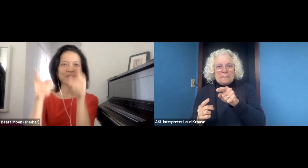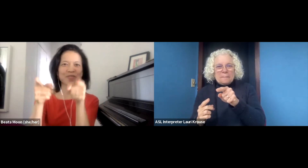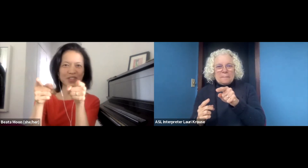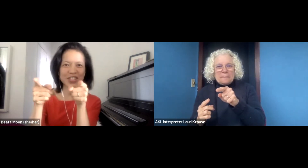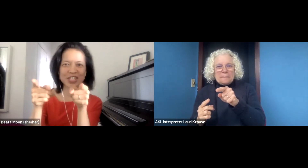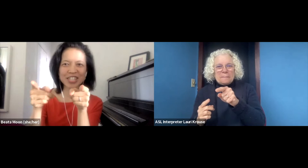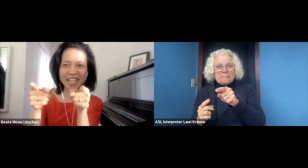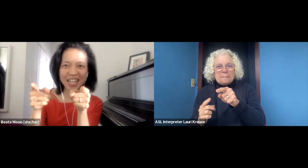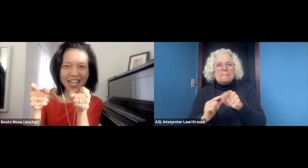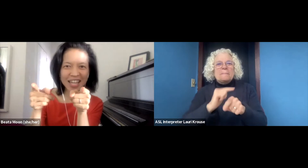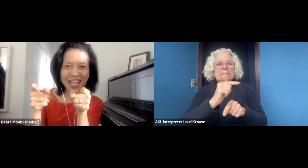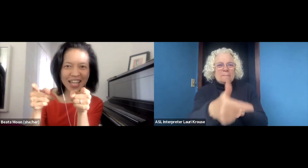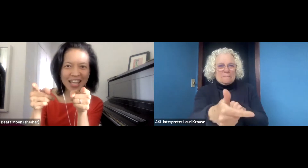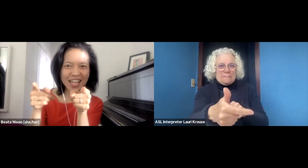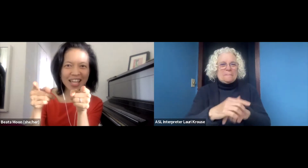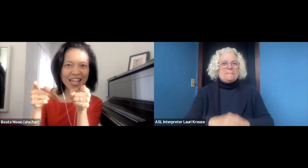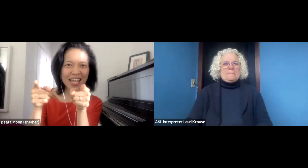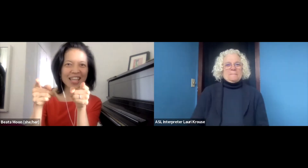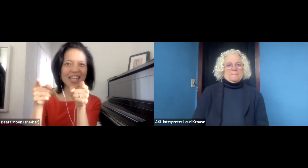your turn.